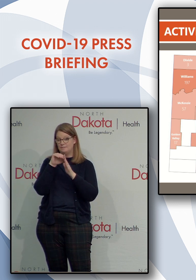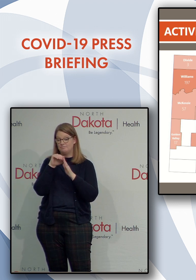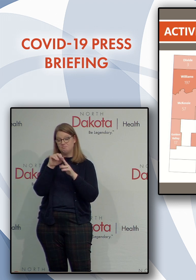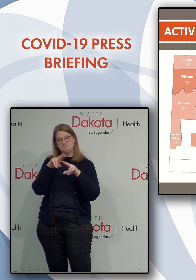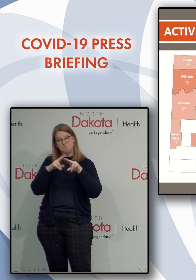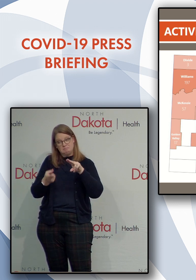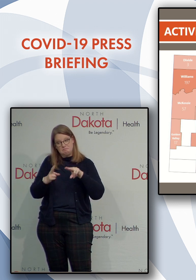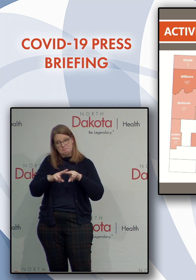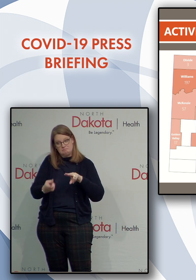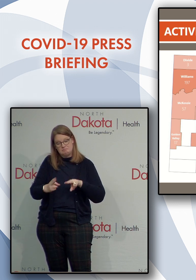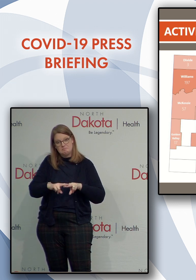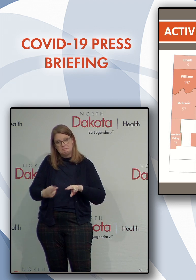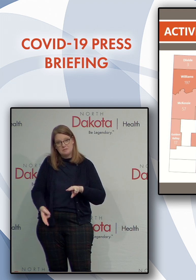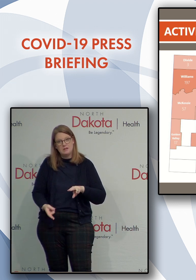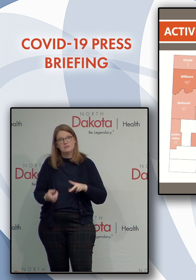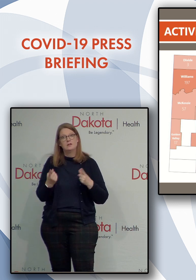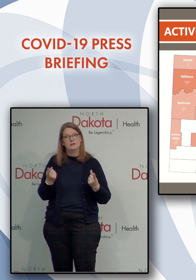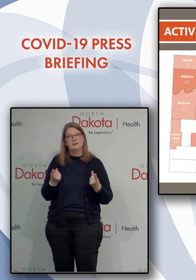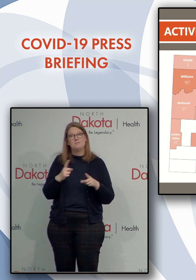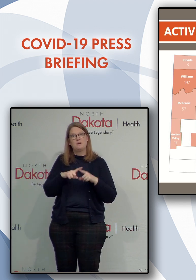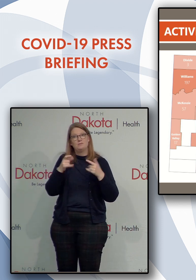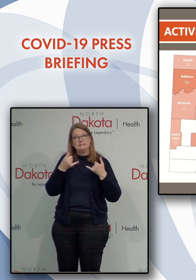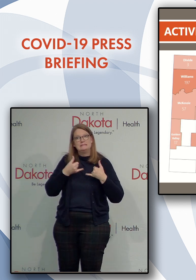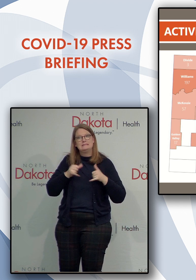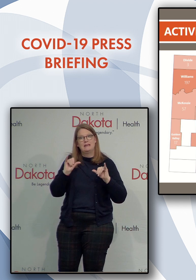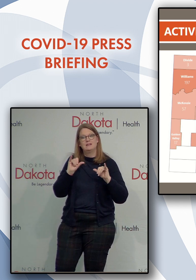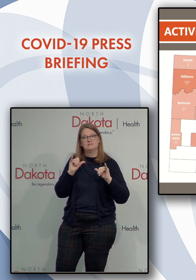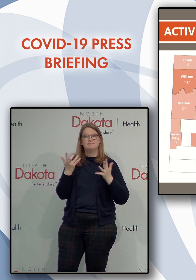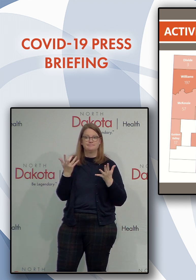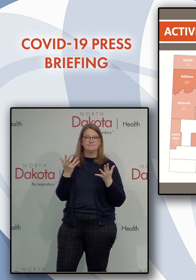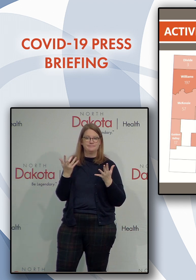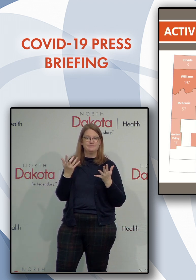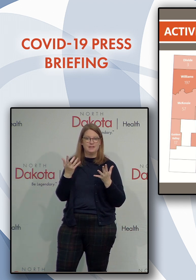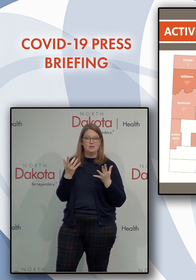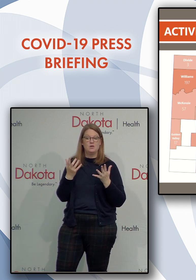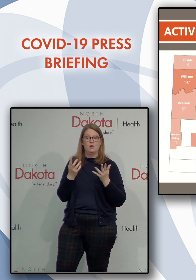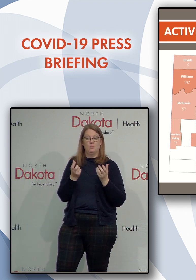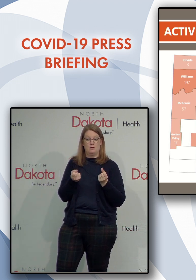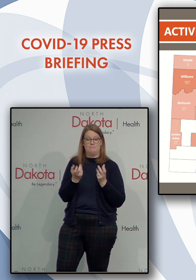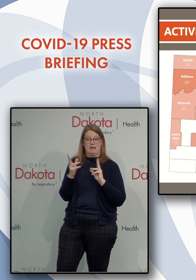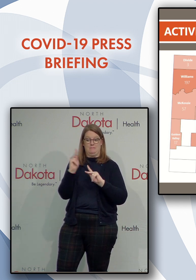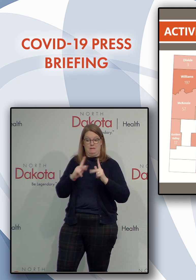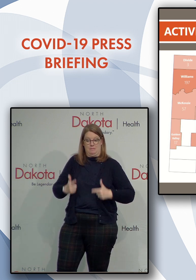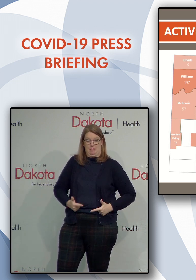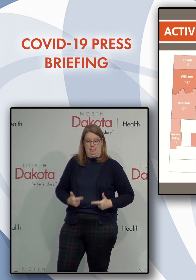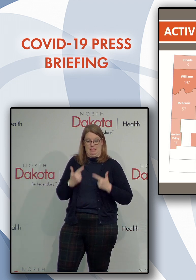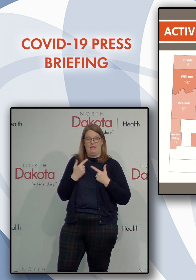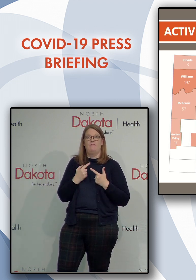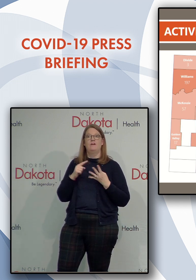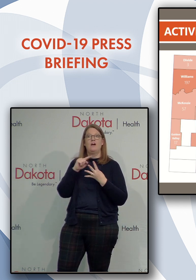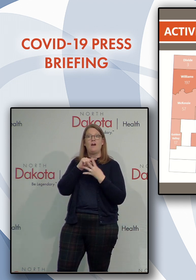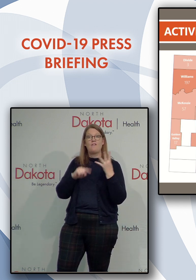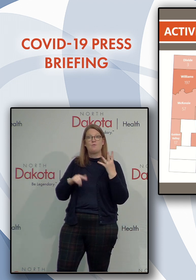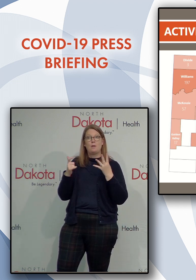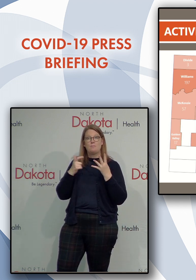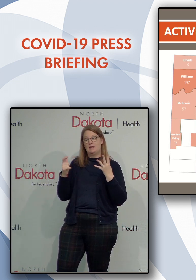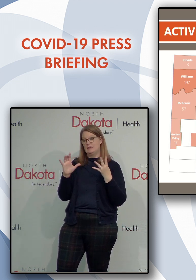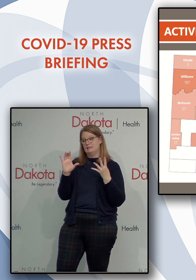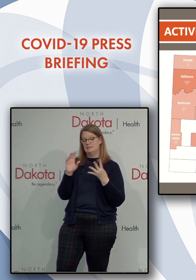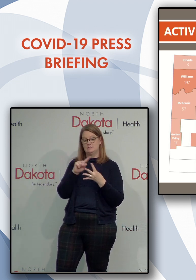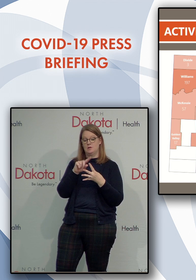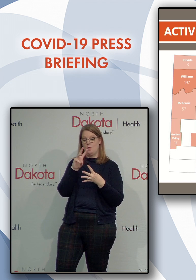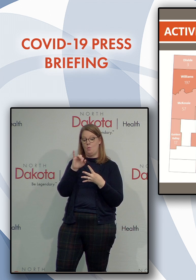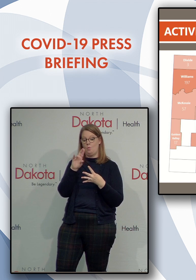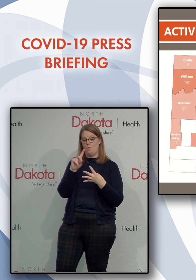see that even with the decrease, we still end up, of course, in our population centers. Our 4 most populous counties, Ward,